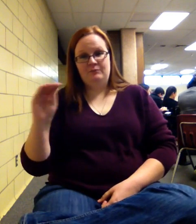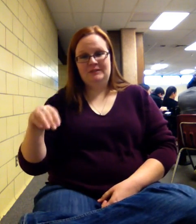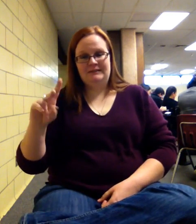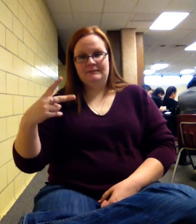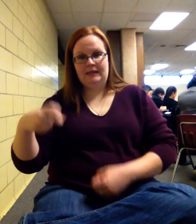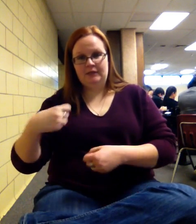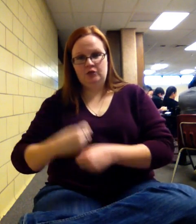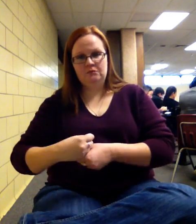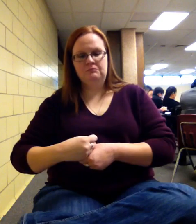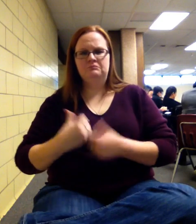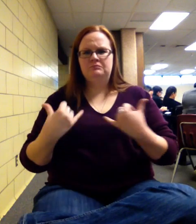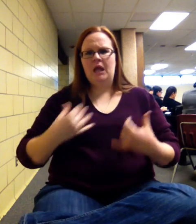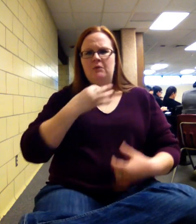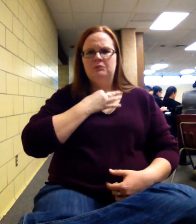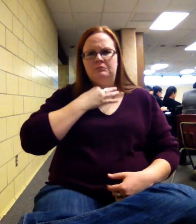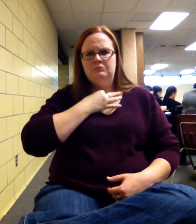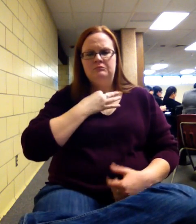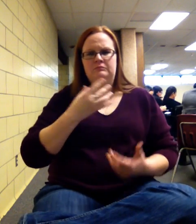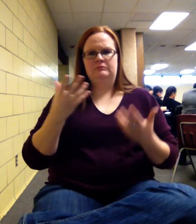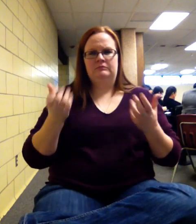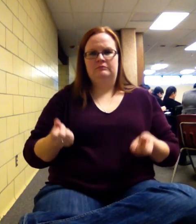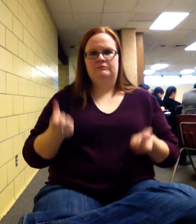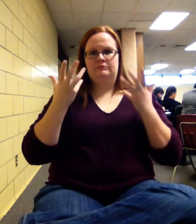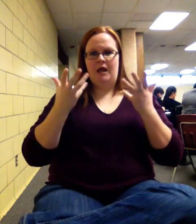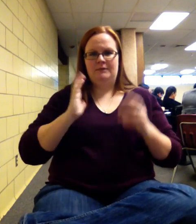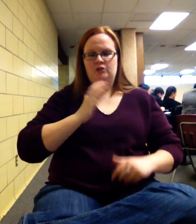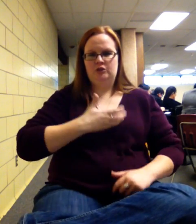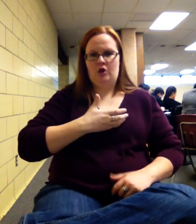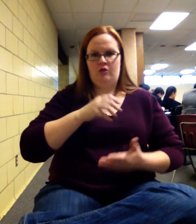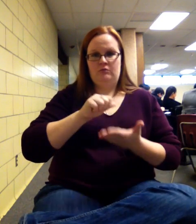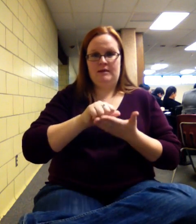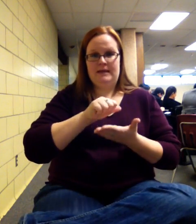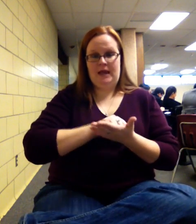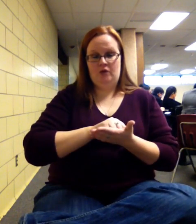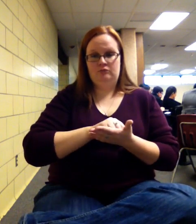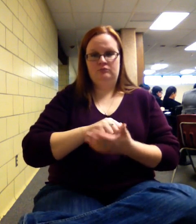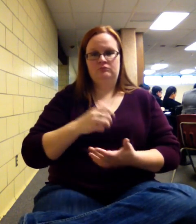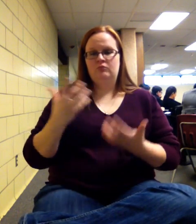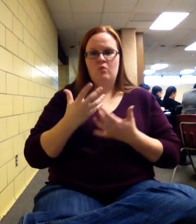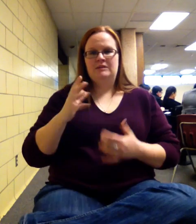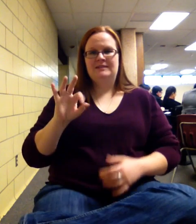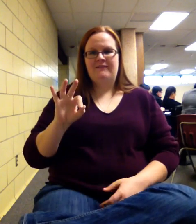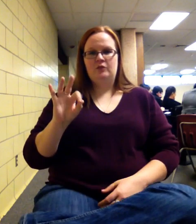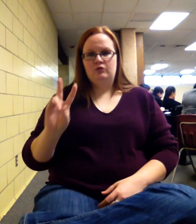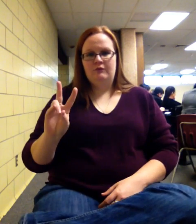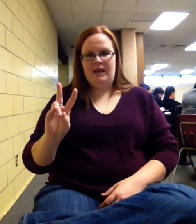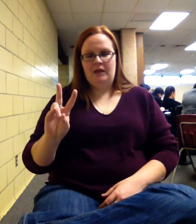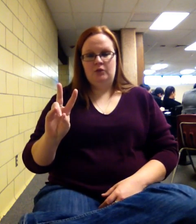wondering what's going to be in our account, what's the future value at the end of the